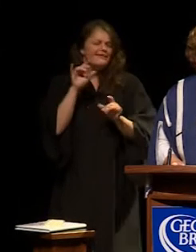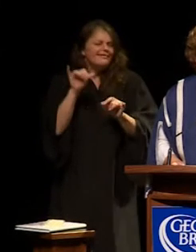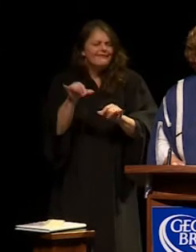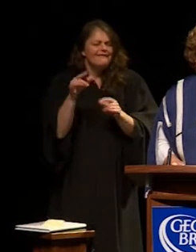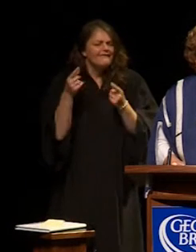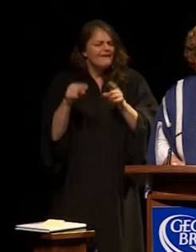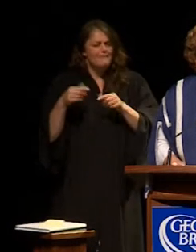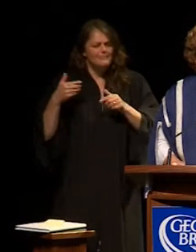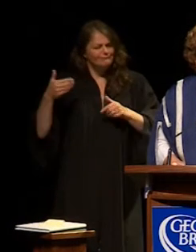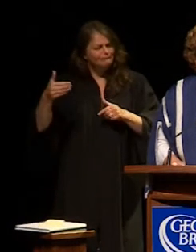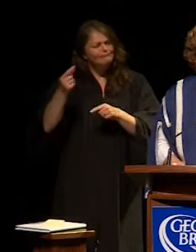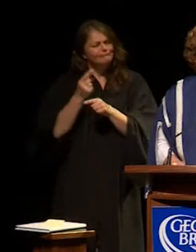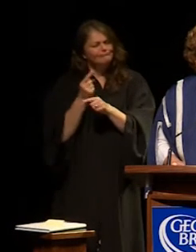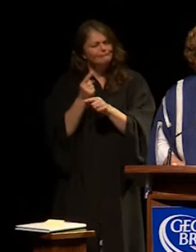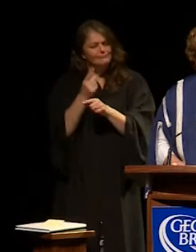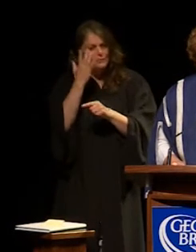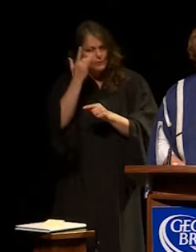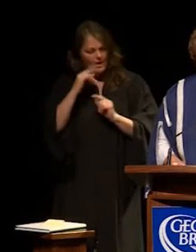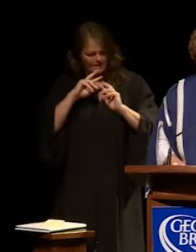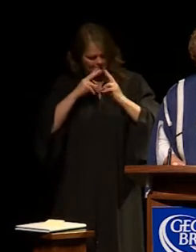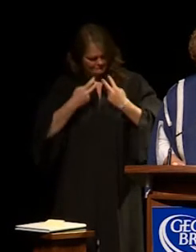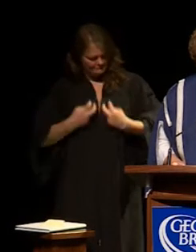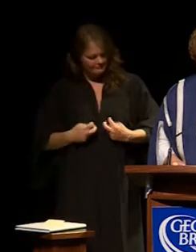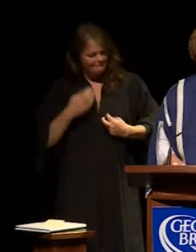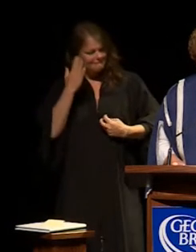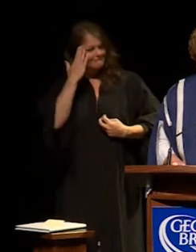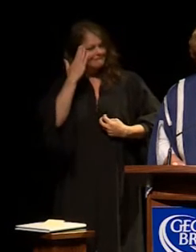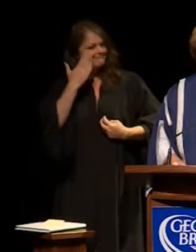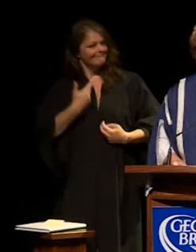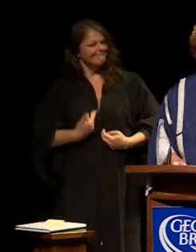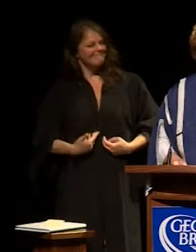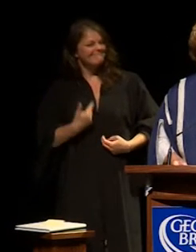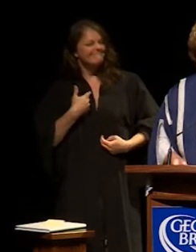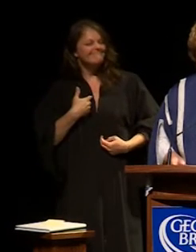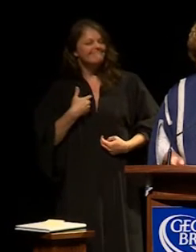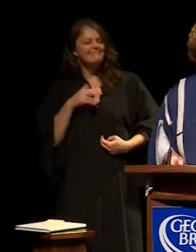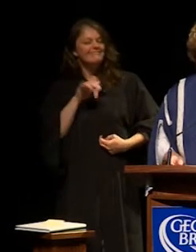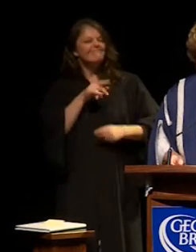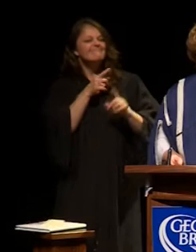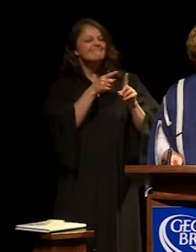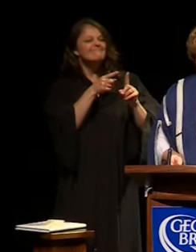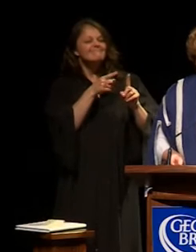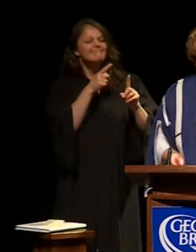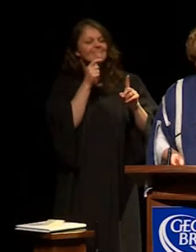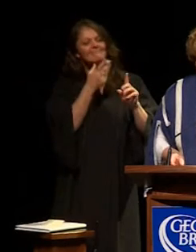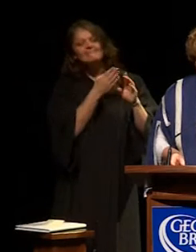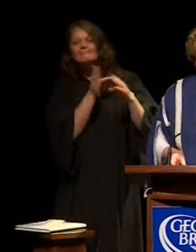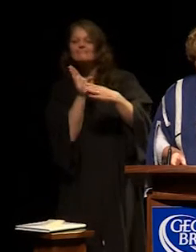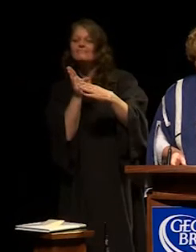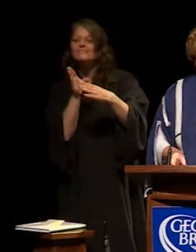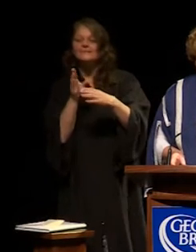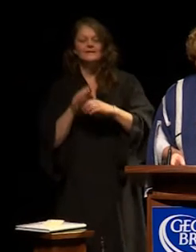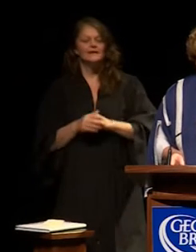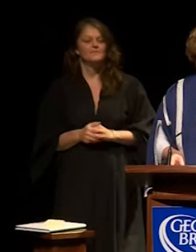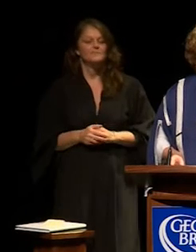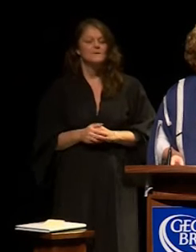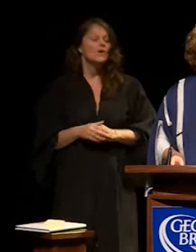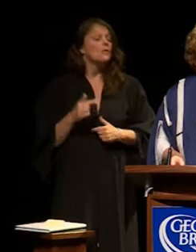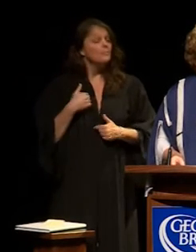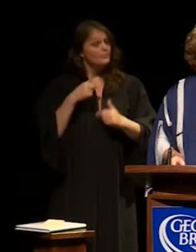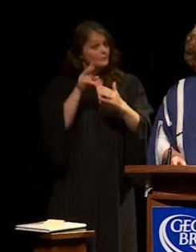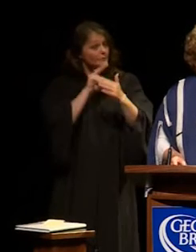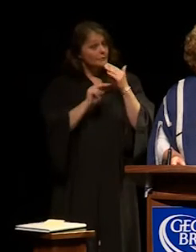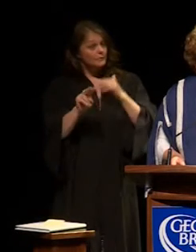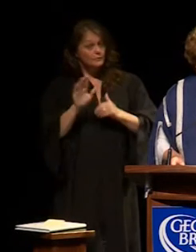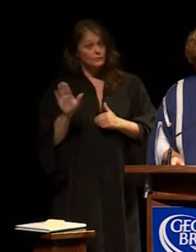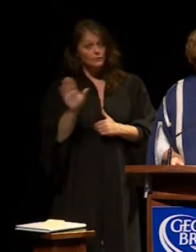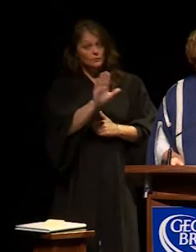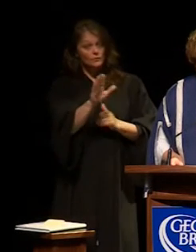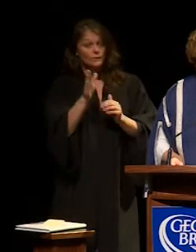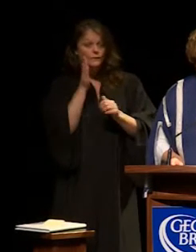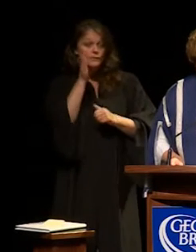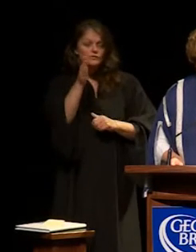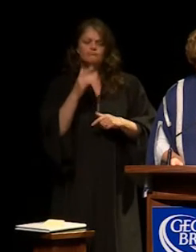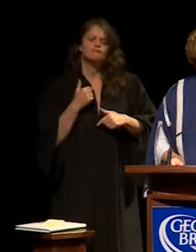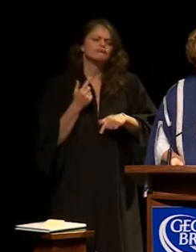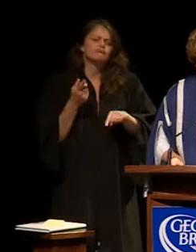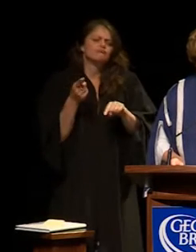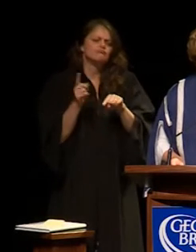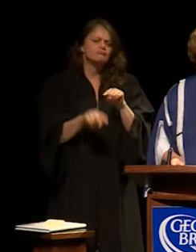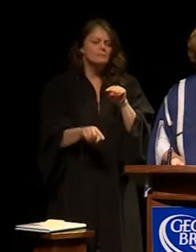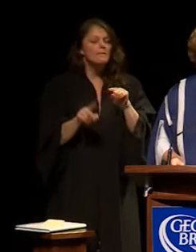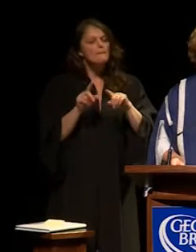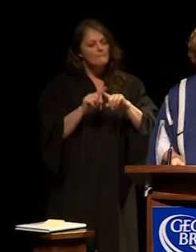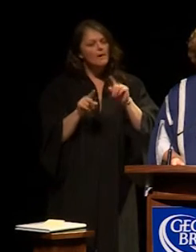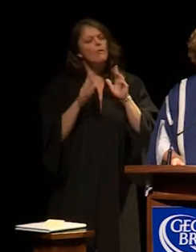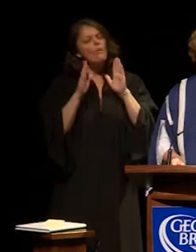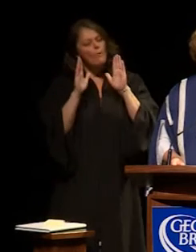about ourselves and our profession. While I can't tell you what's ahead, I hope you'll find inspiration in the